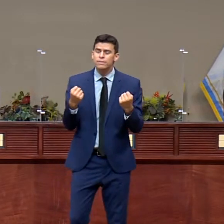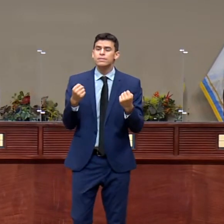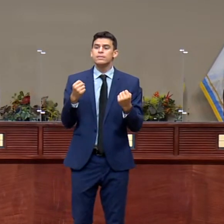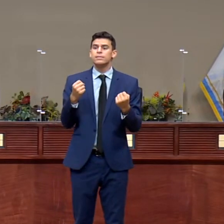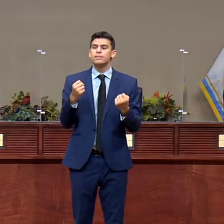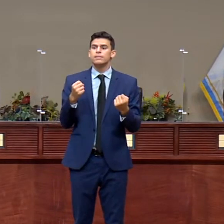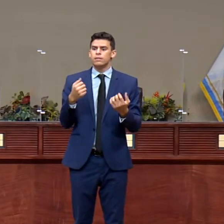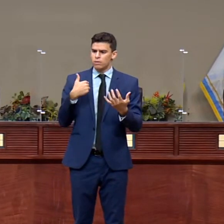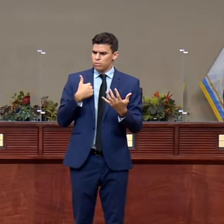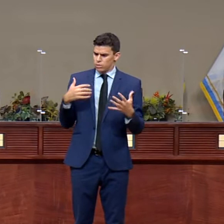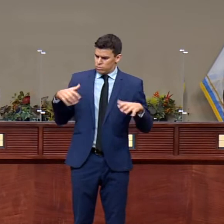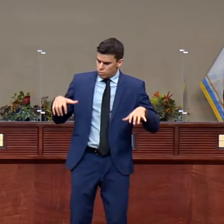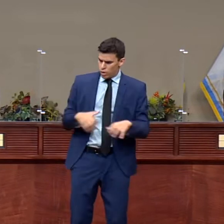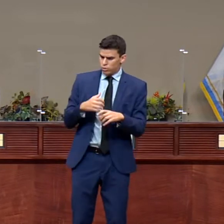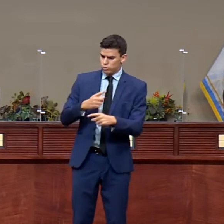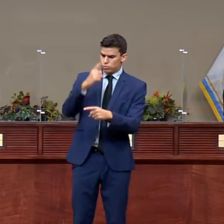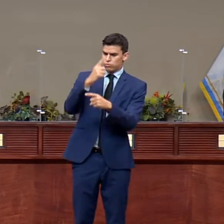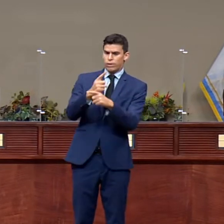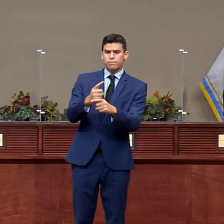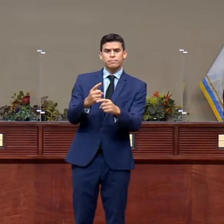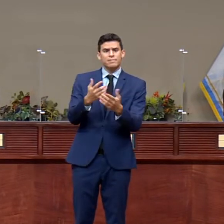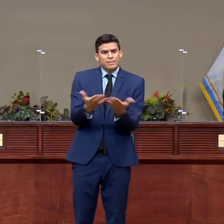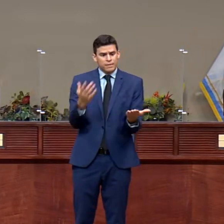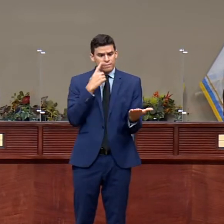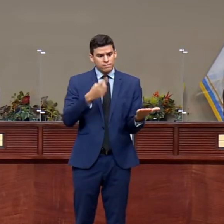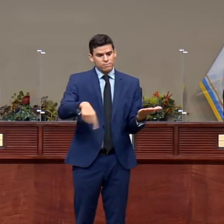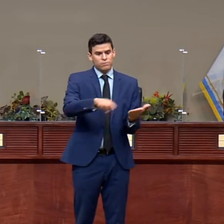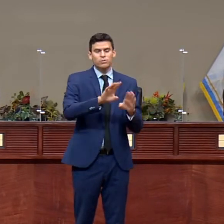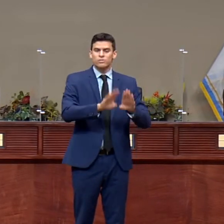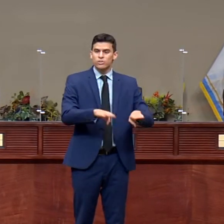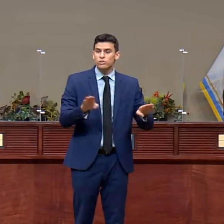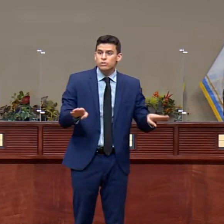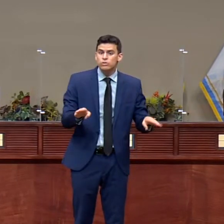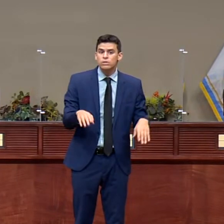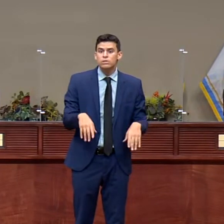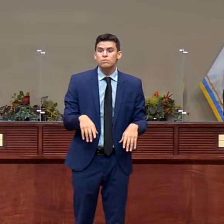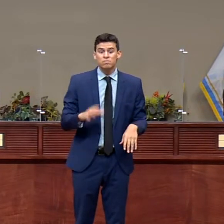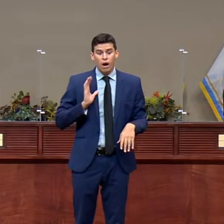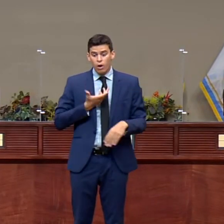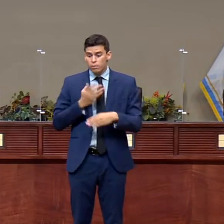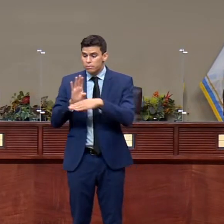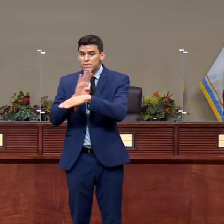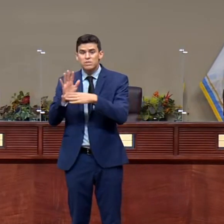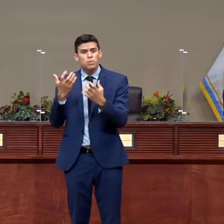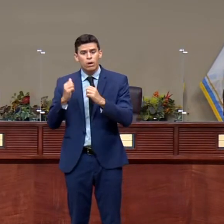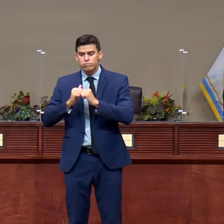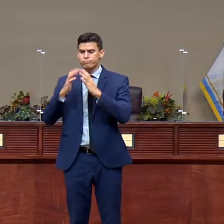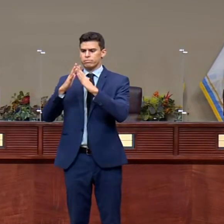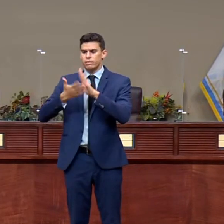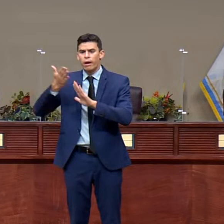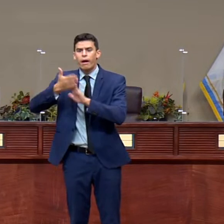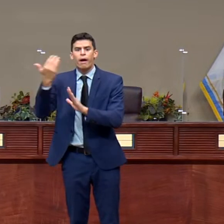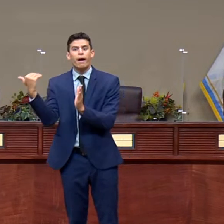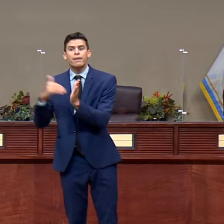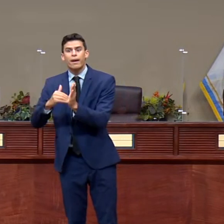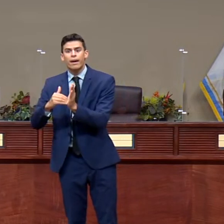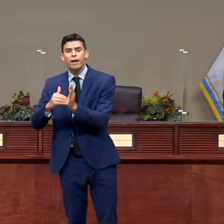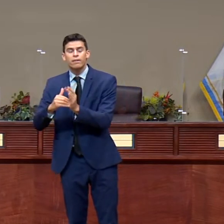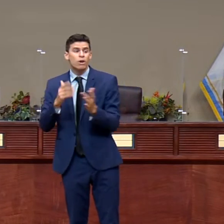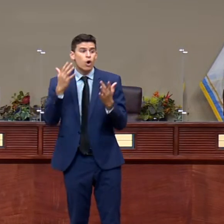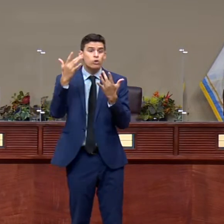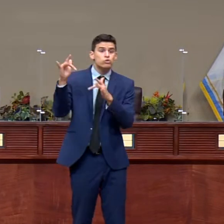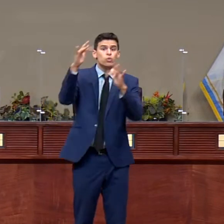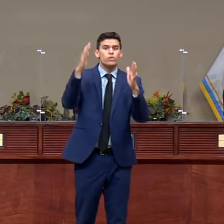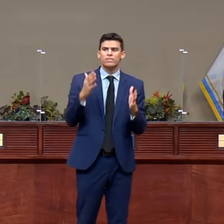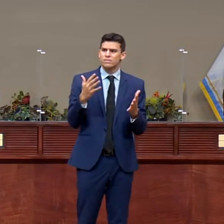to do the right thing for our children. We want to see our businesses up and running. We want our tourists